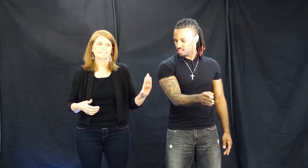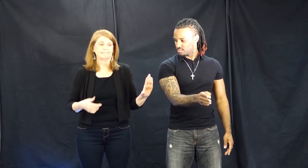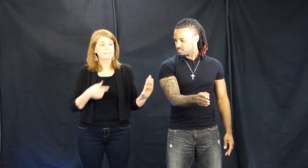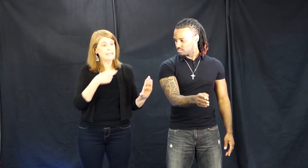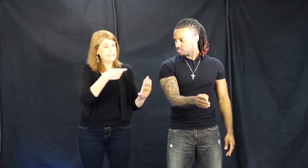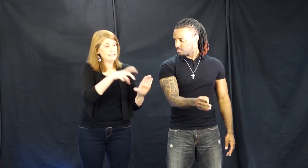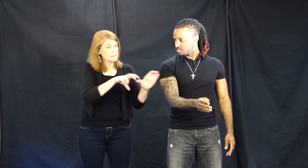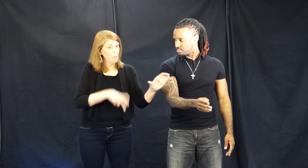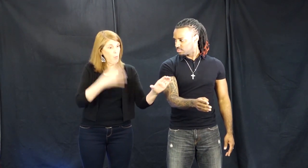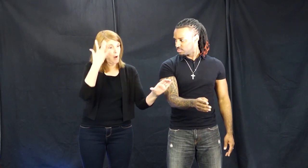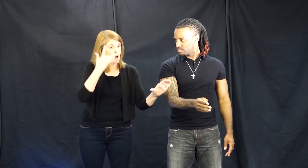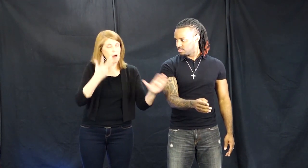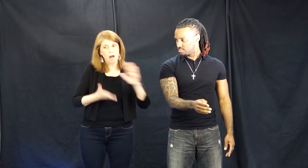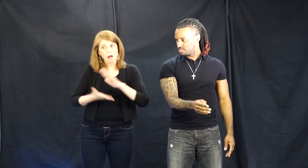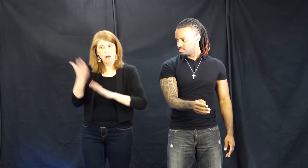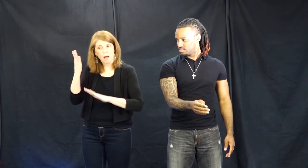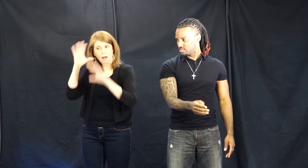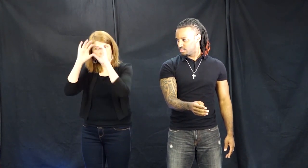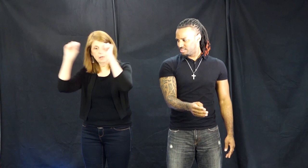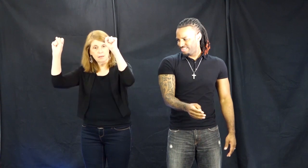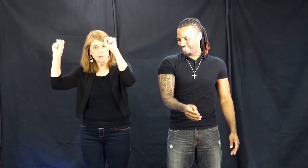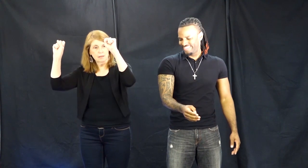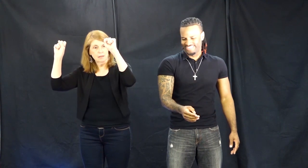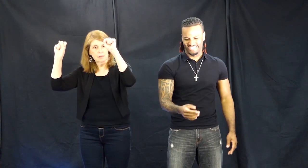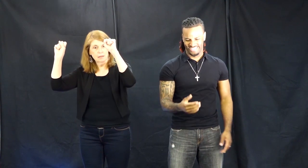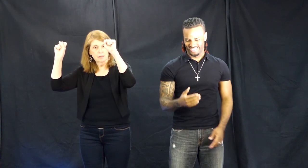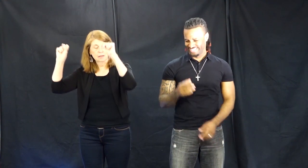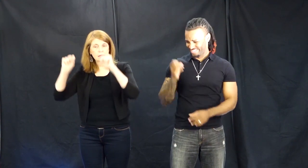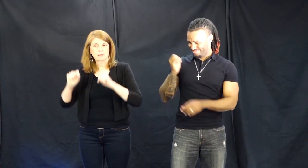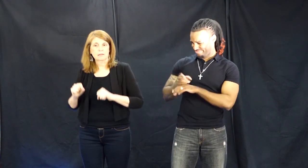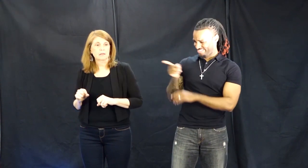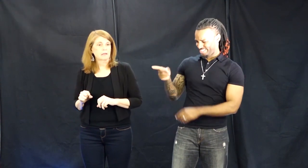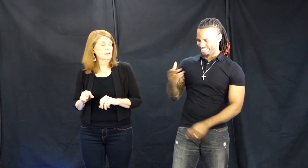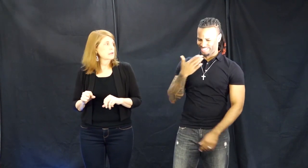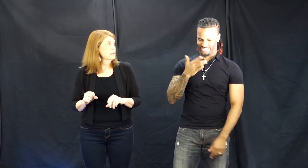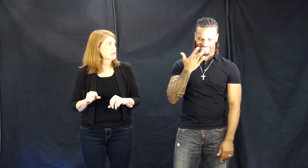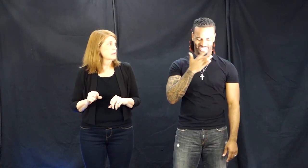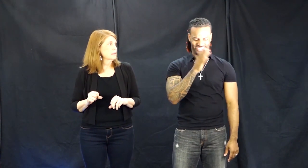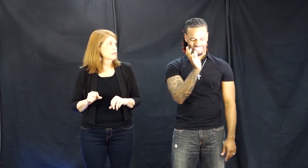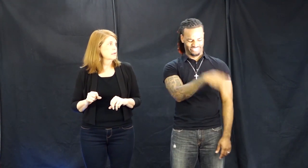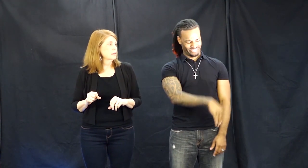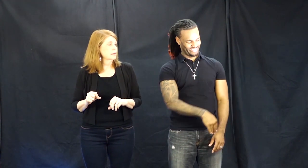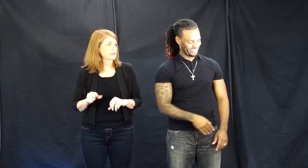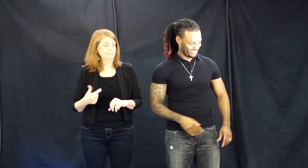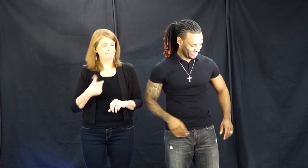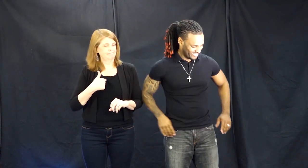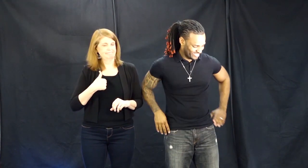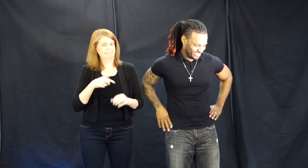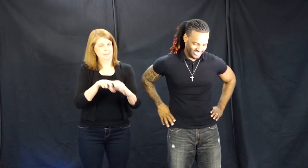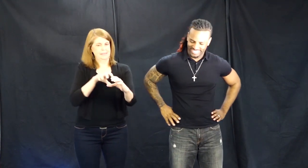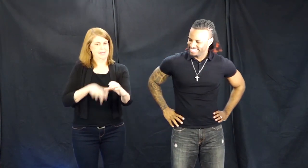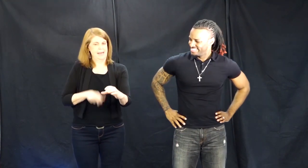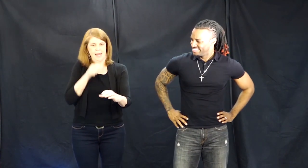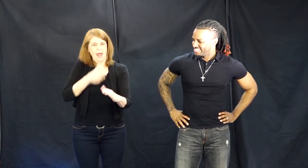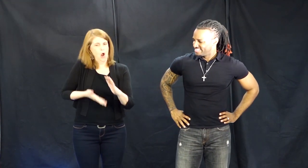he's stepping down so he can run for president. Ha! Good luck defeating you, sir. I'm stepping down, I'm not running for